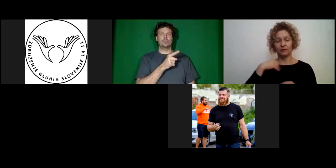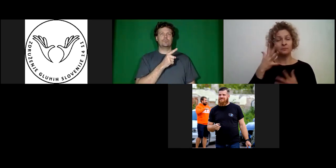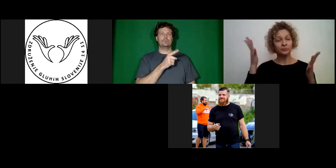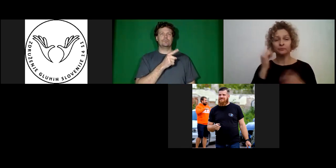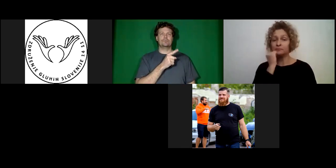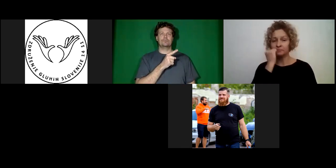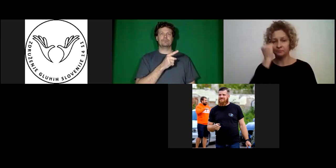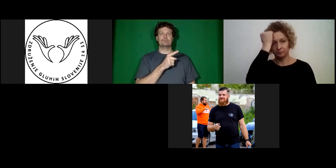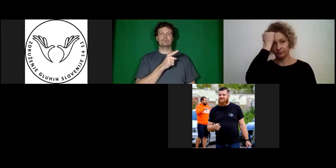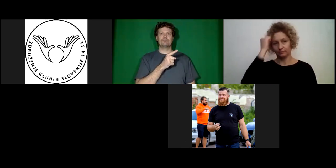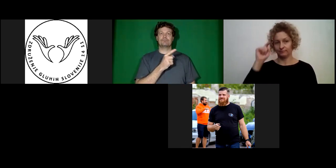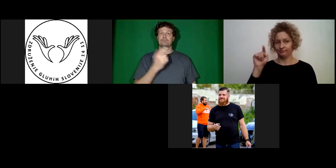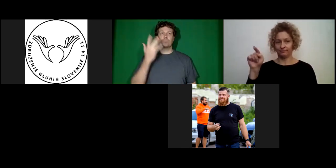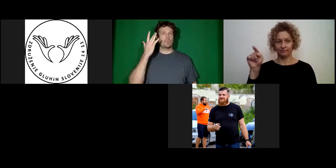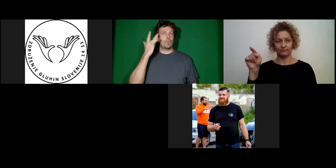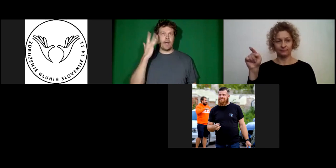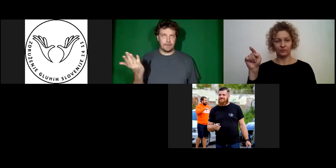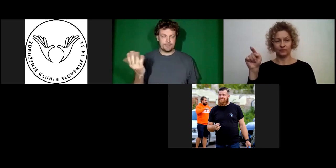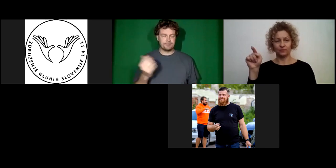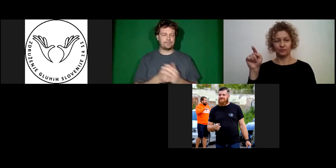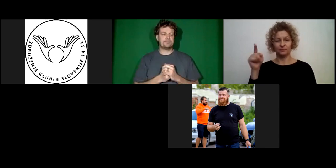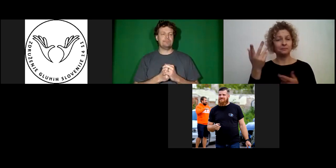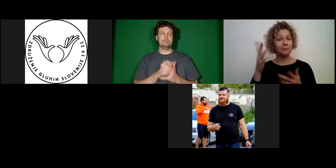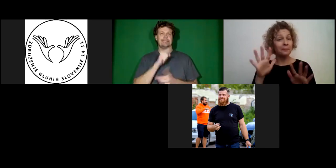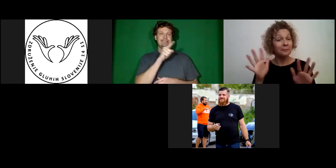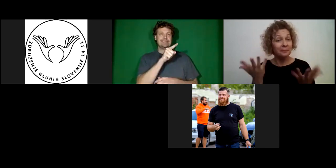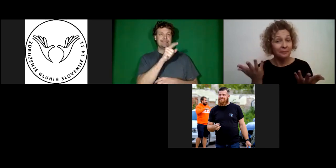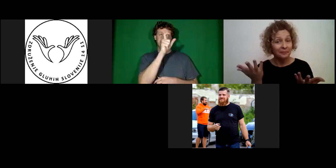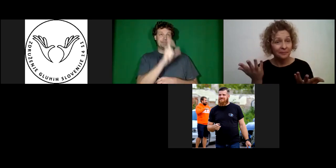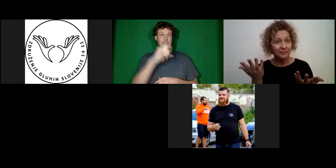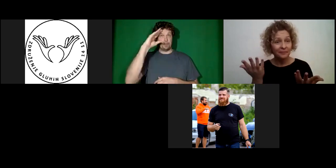I'm very grateful to the guy I just showed you.